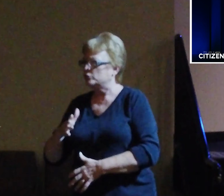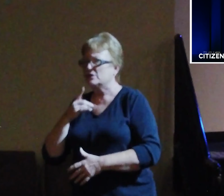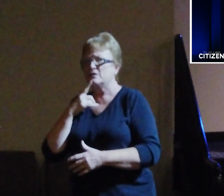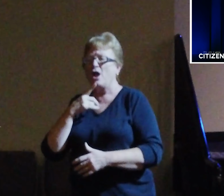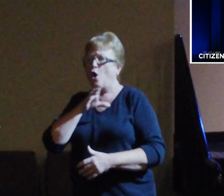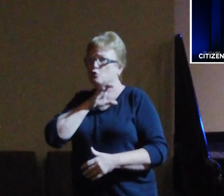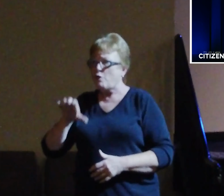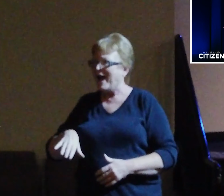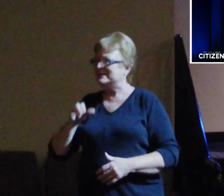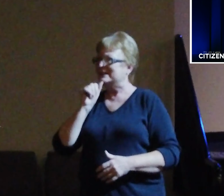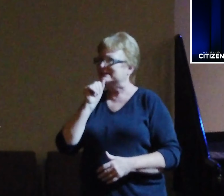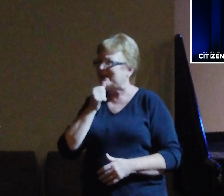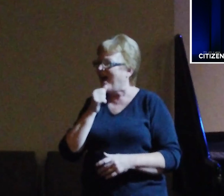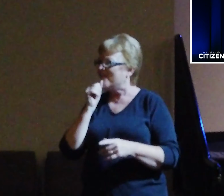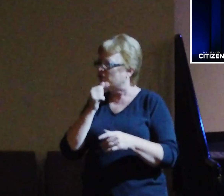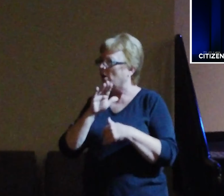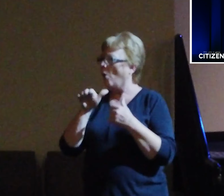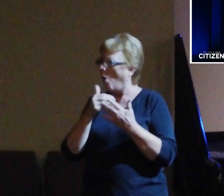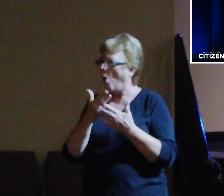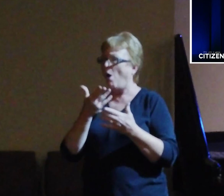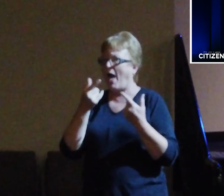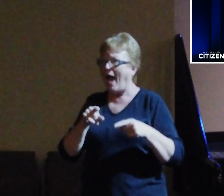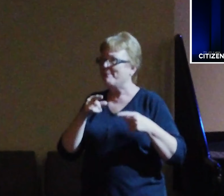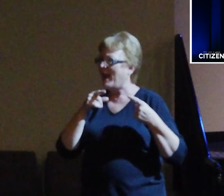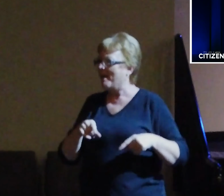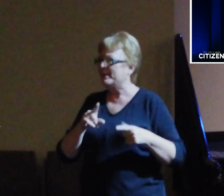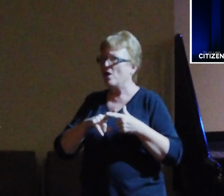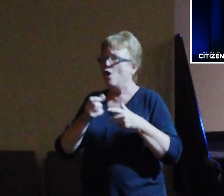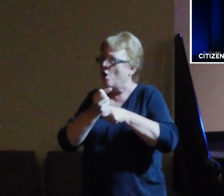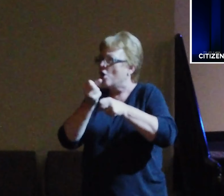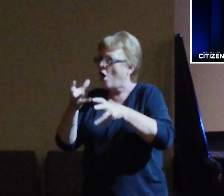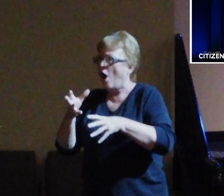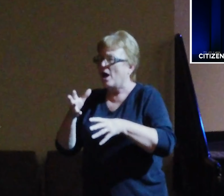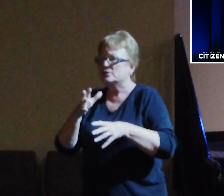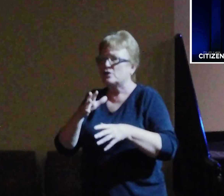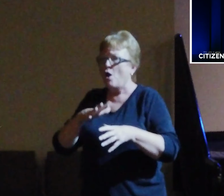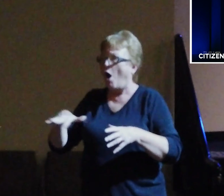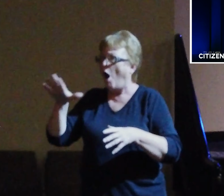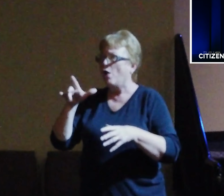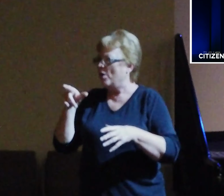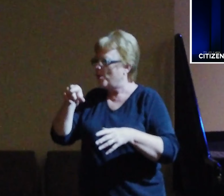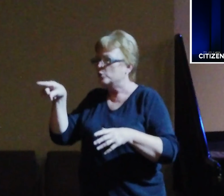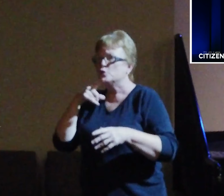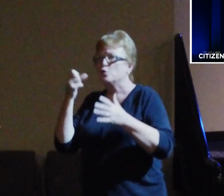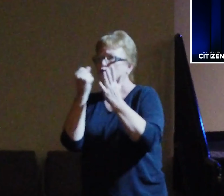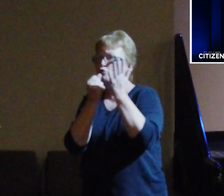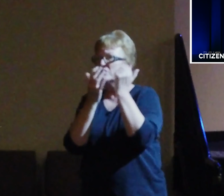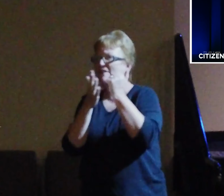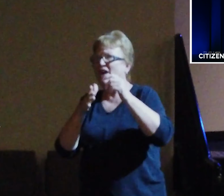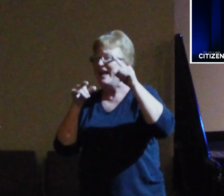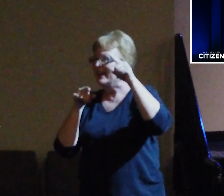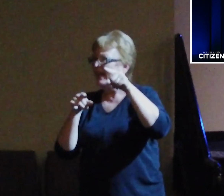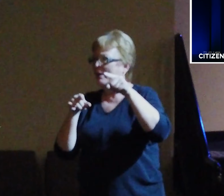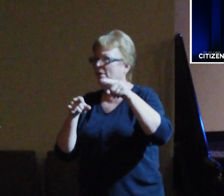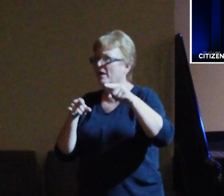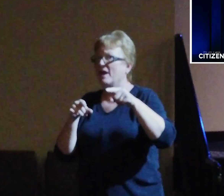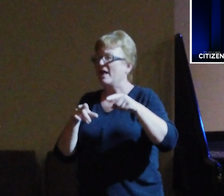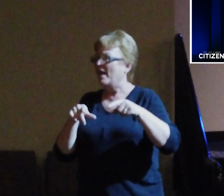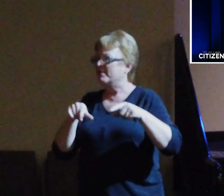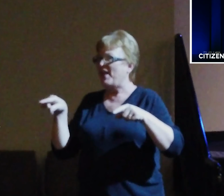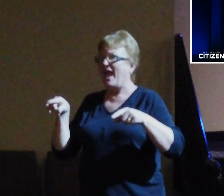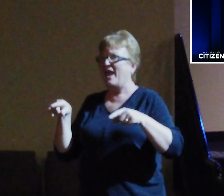along with all that was going on caused the very ones who crucified him to be the first to admit he